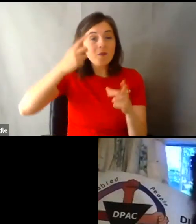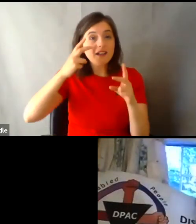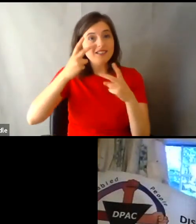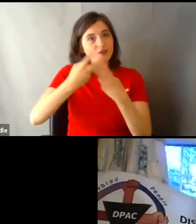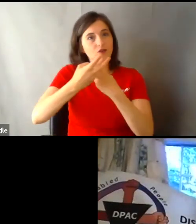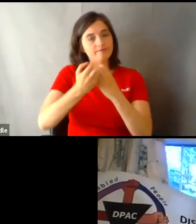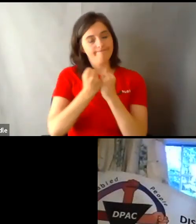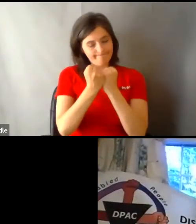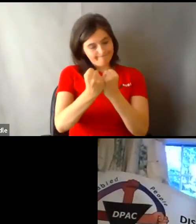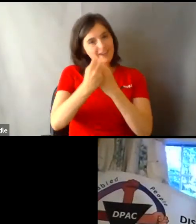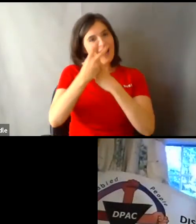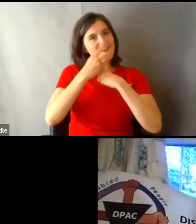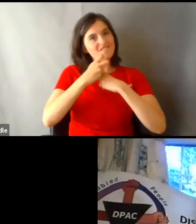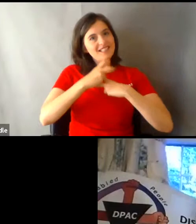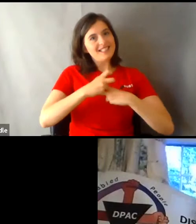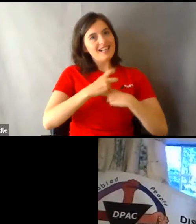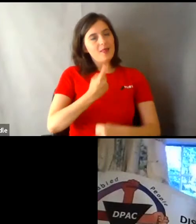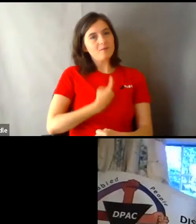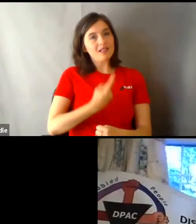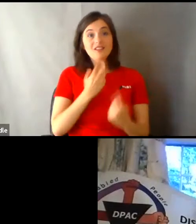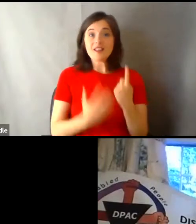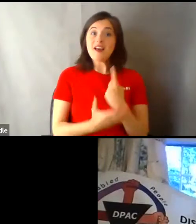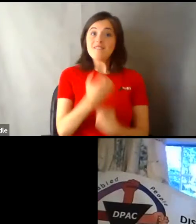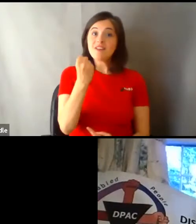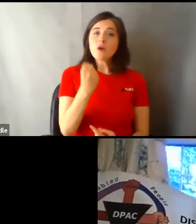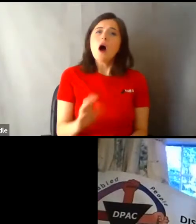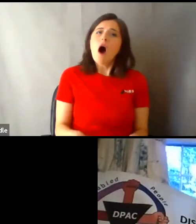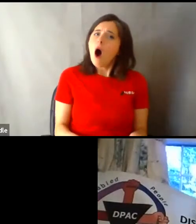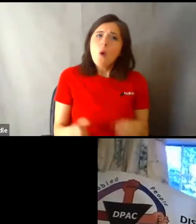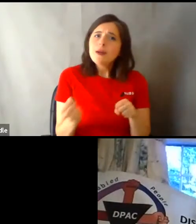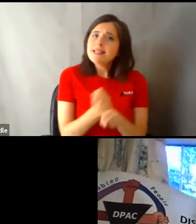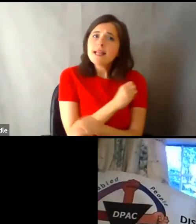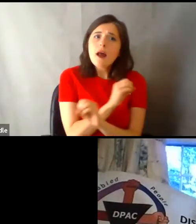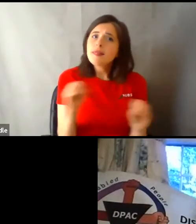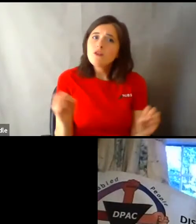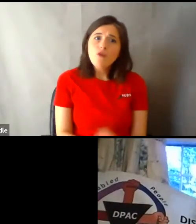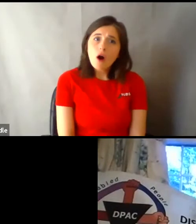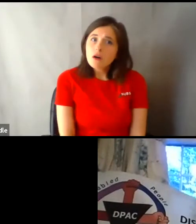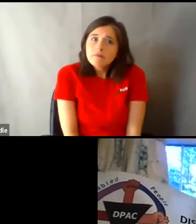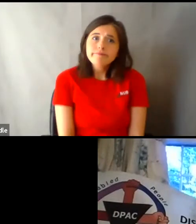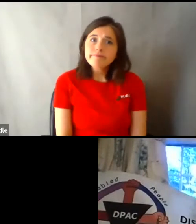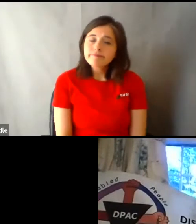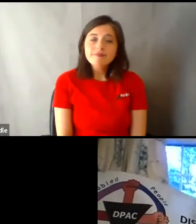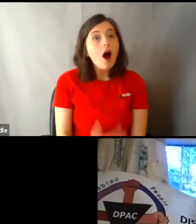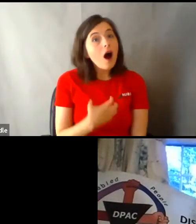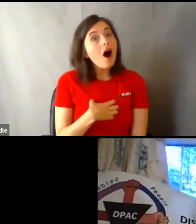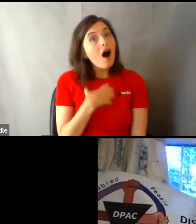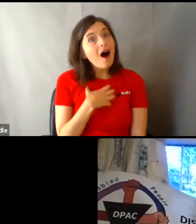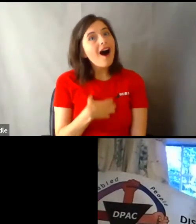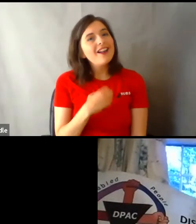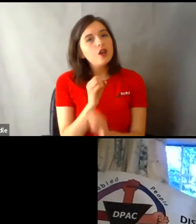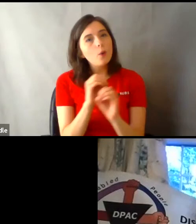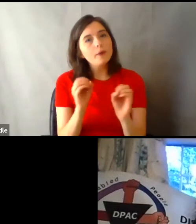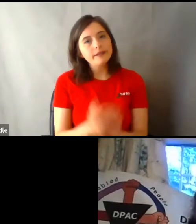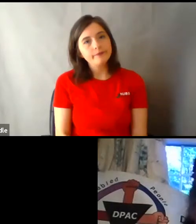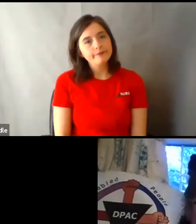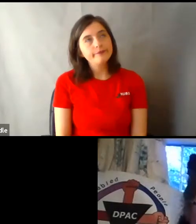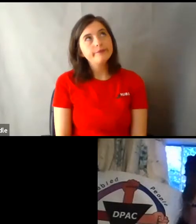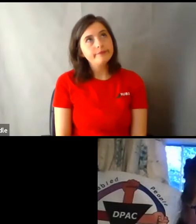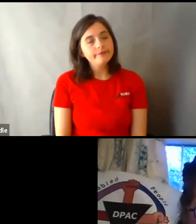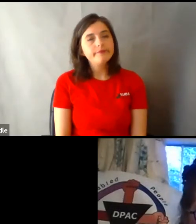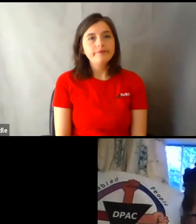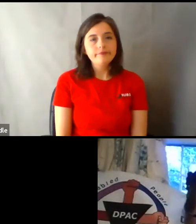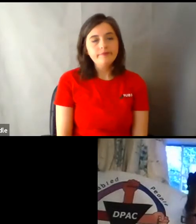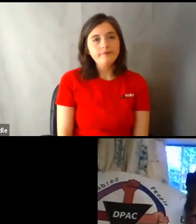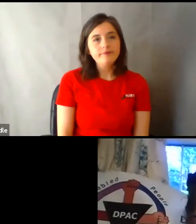with regard to this campaign, and they found that they hadn't done anything wrong, which surprised absolutely nobody. Quietly